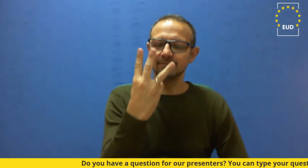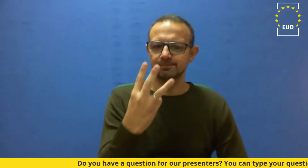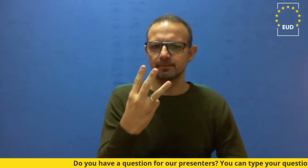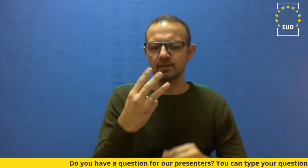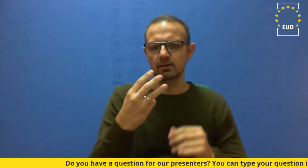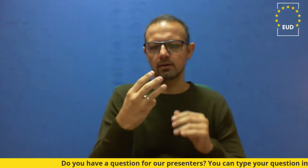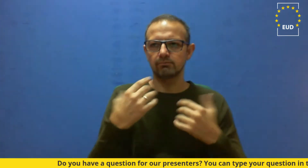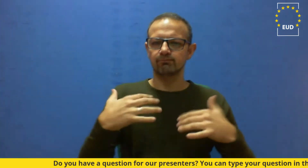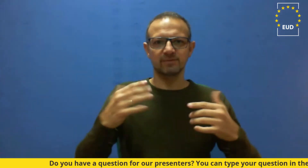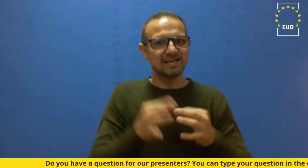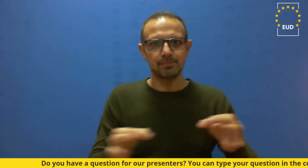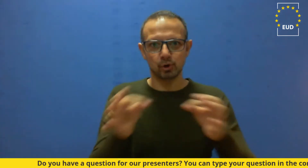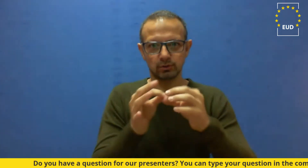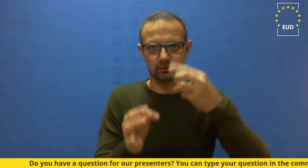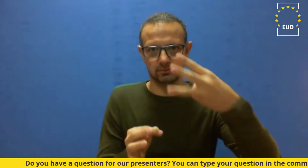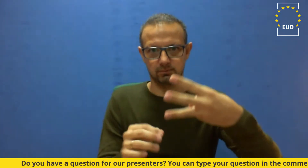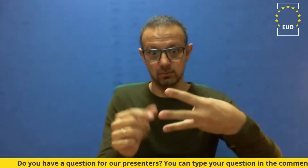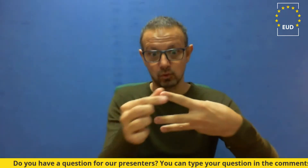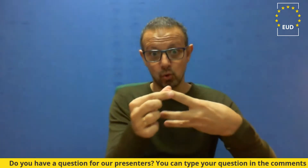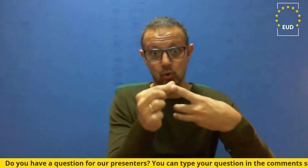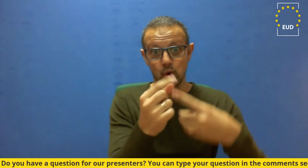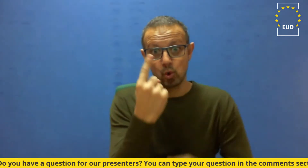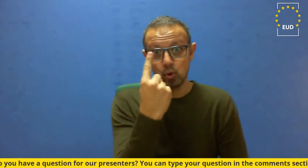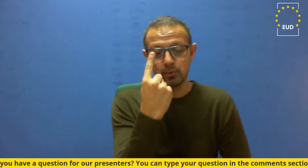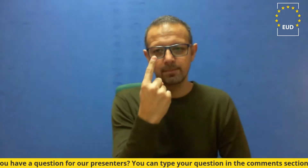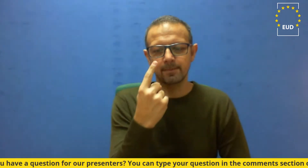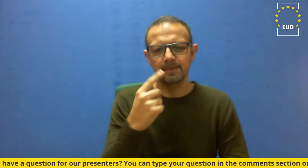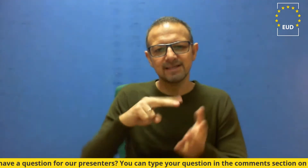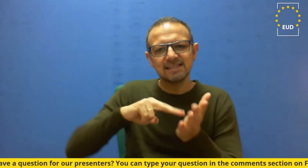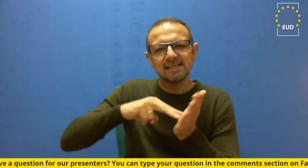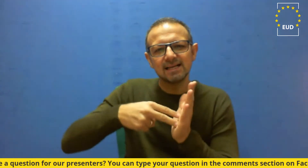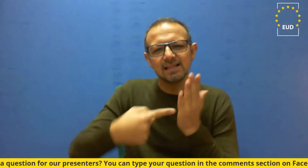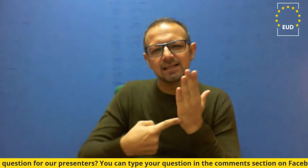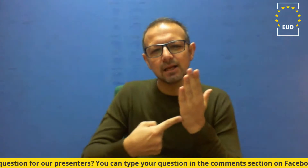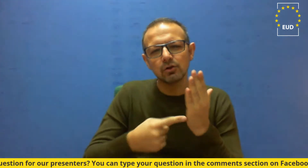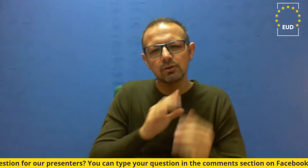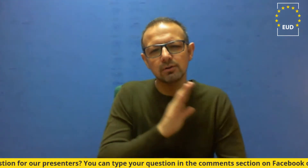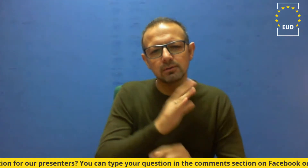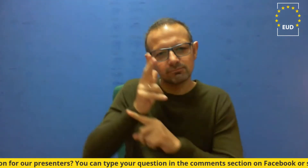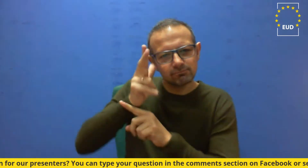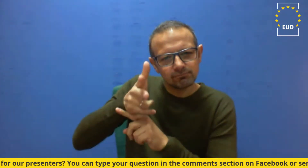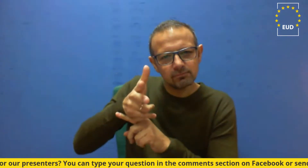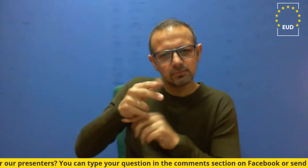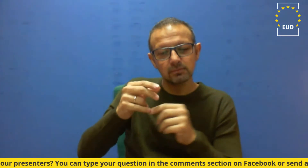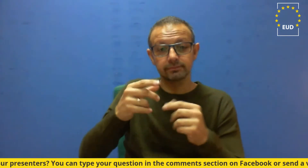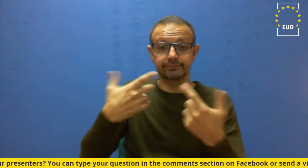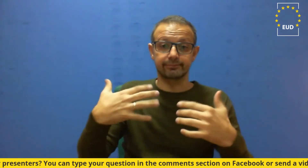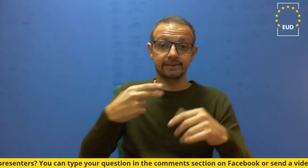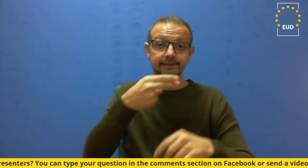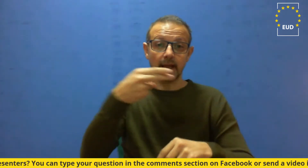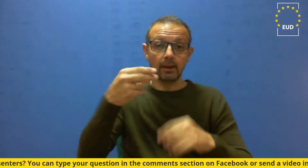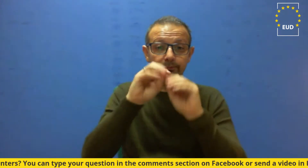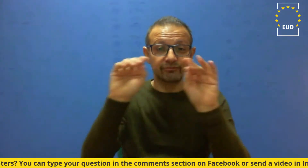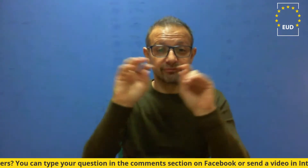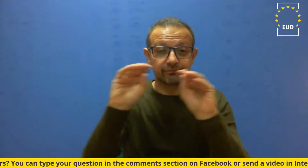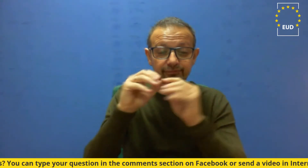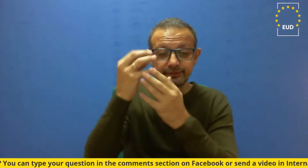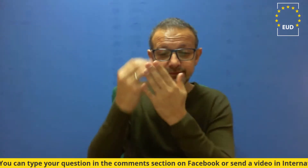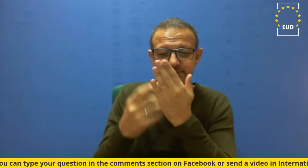We also looked at three important aspects: the technical